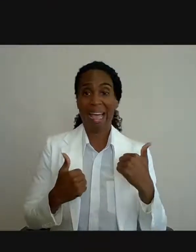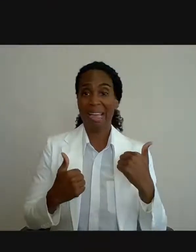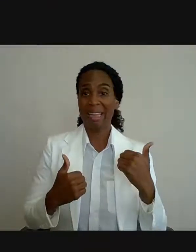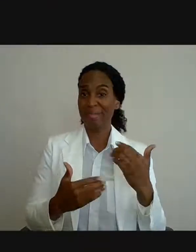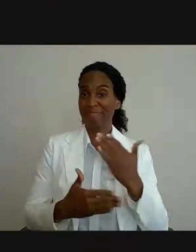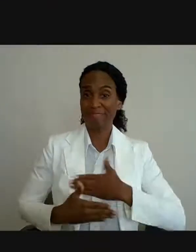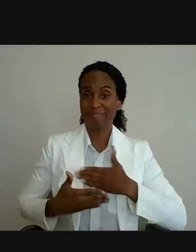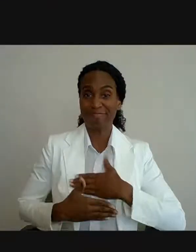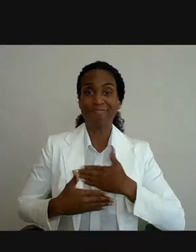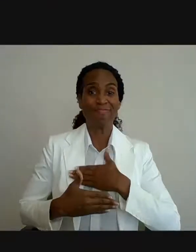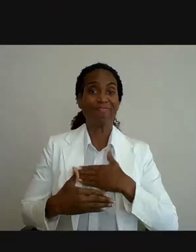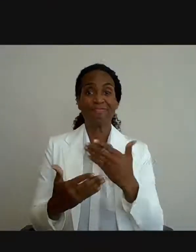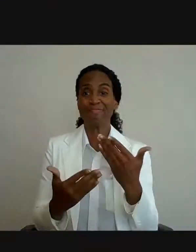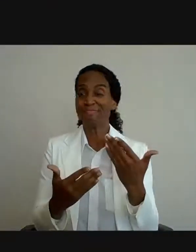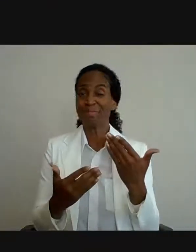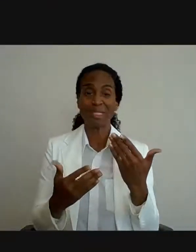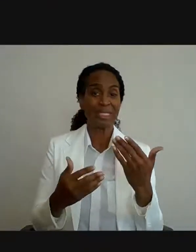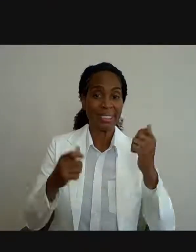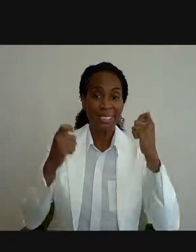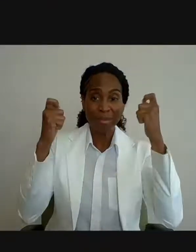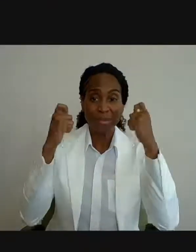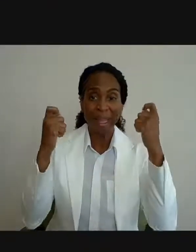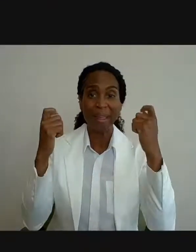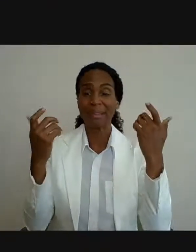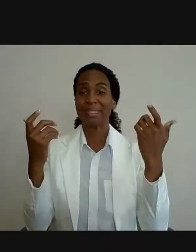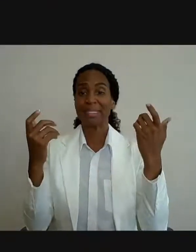hair parlors, museums, and more.